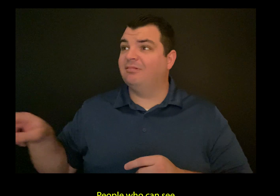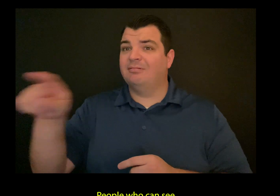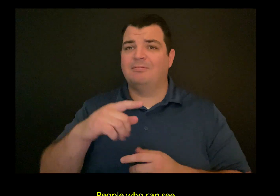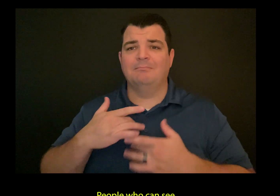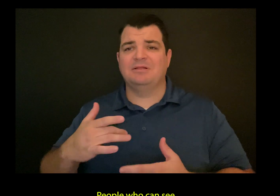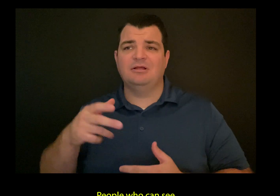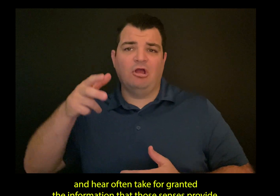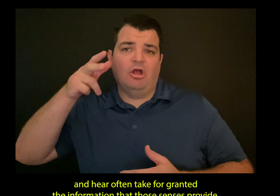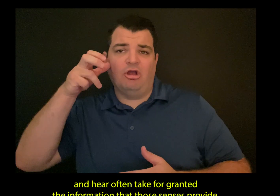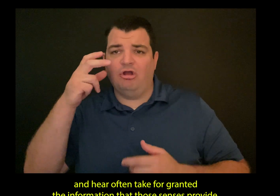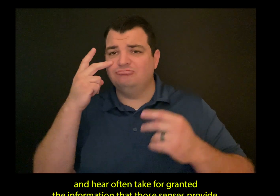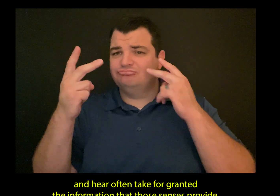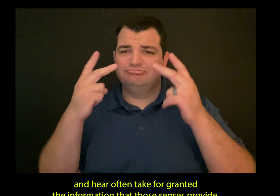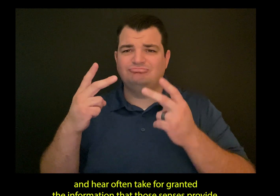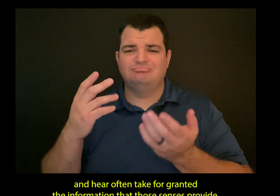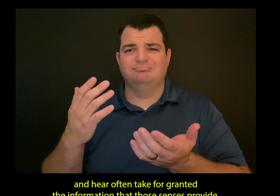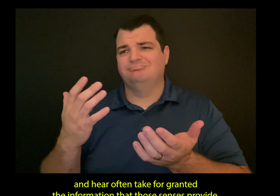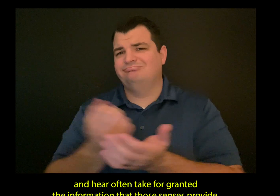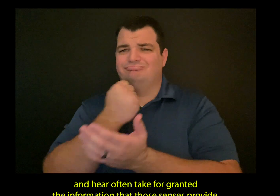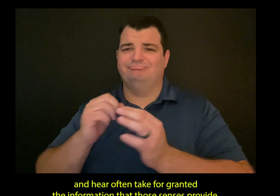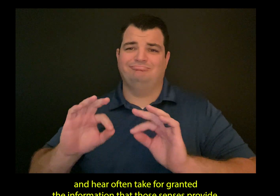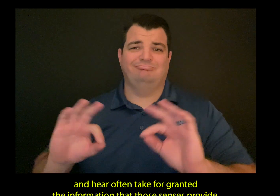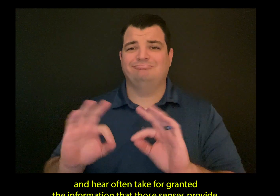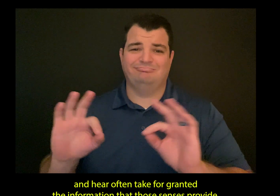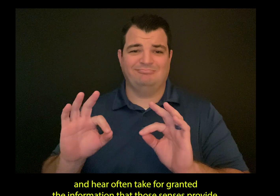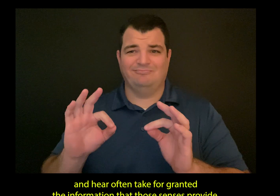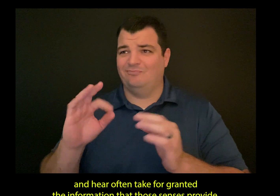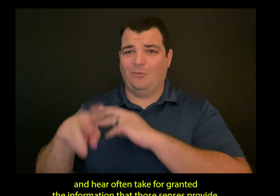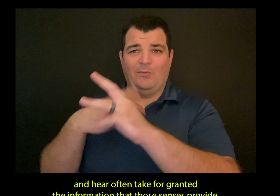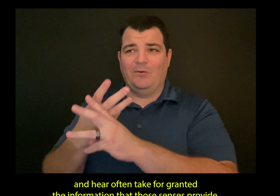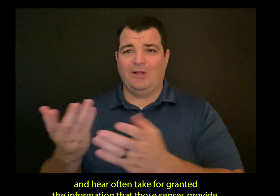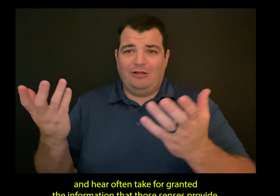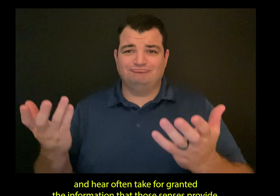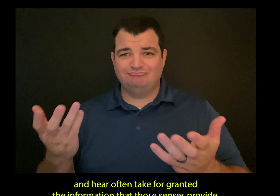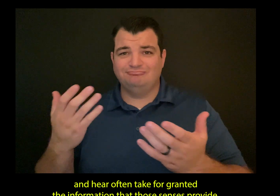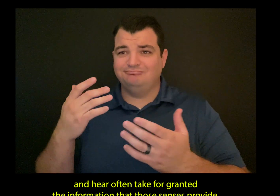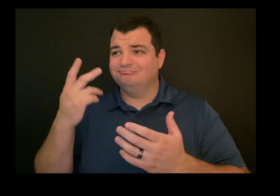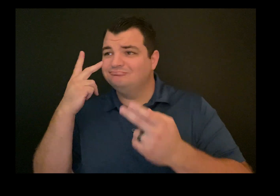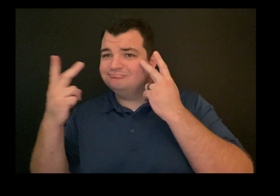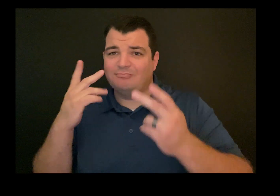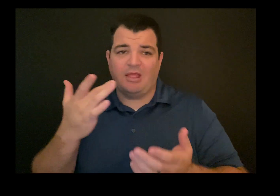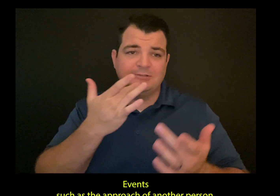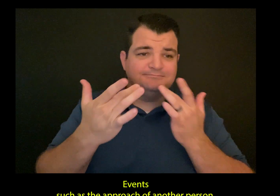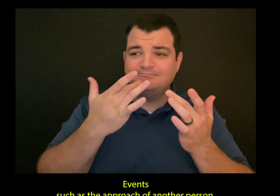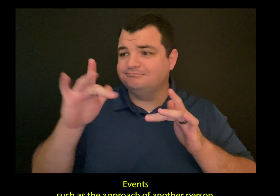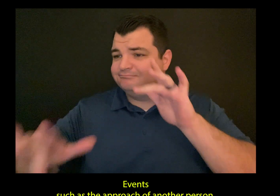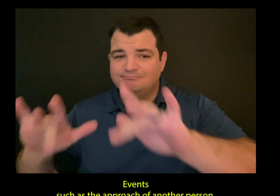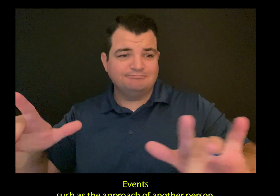People who can see and hear often take for granted the information that those senses provide. Events such as the